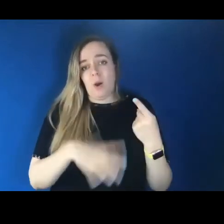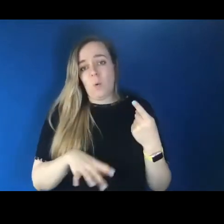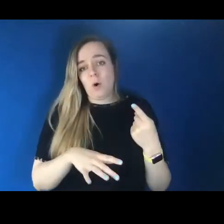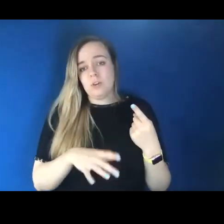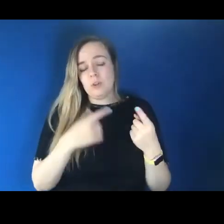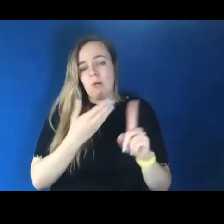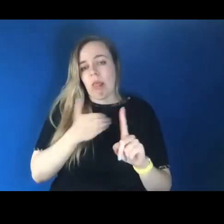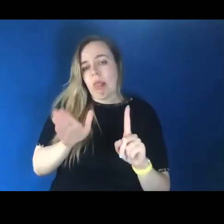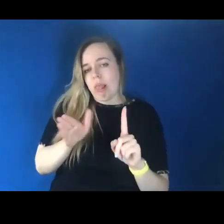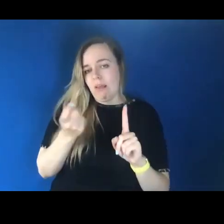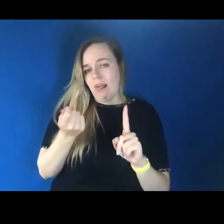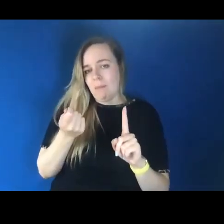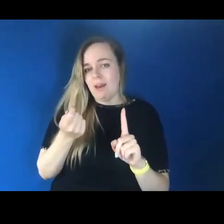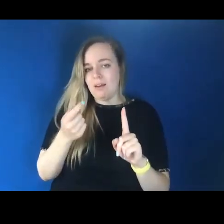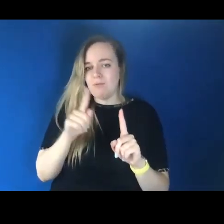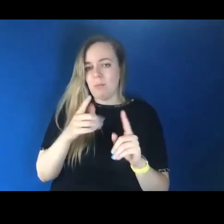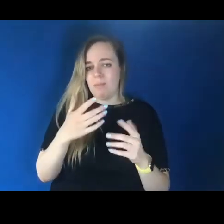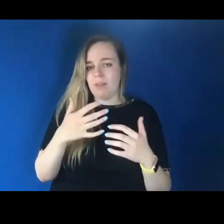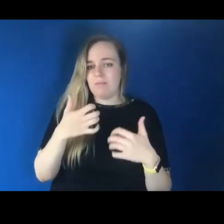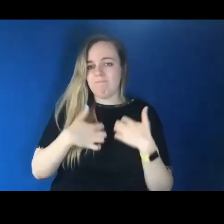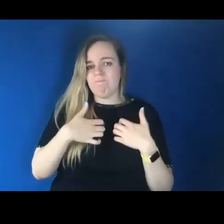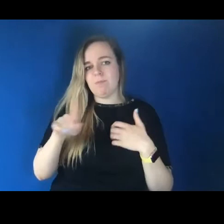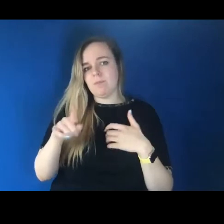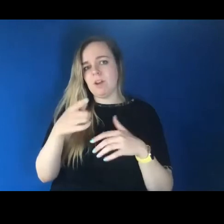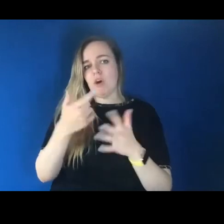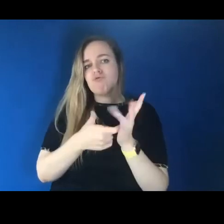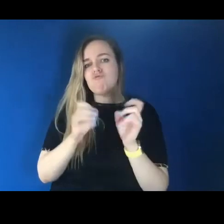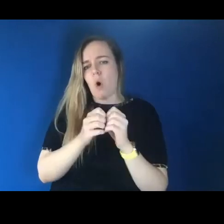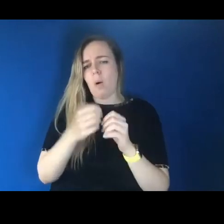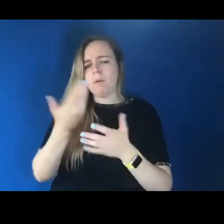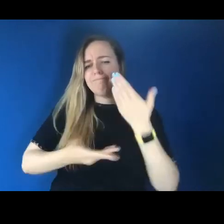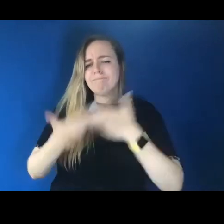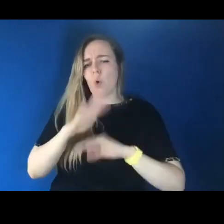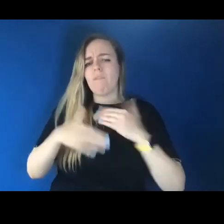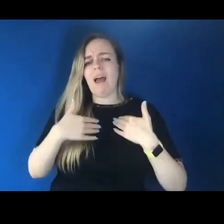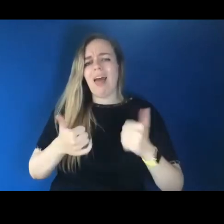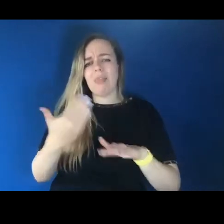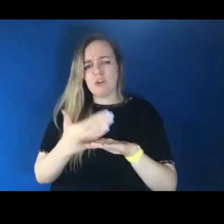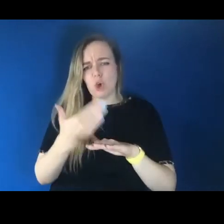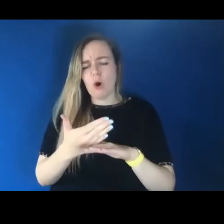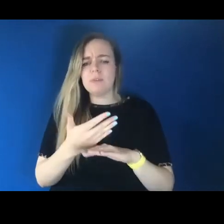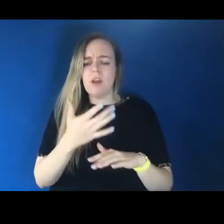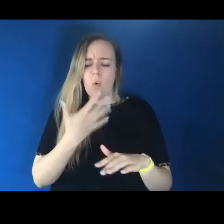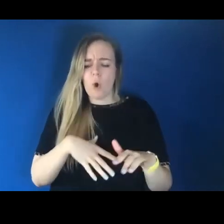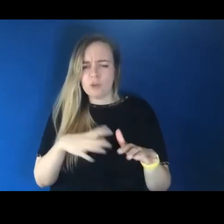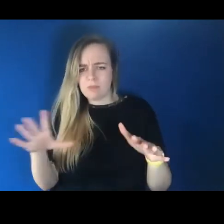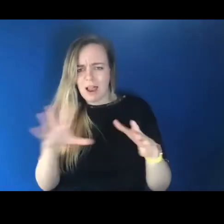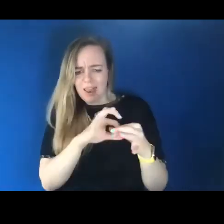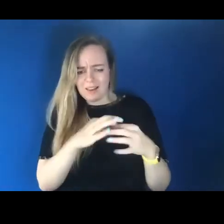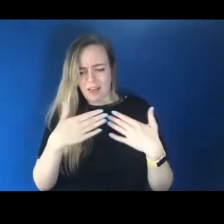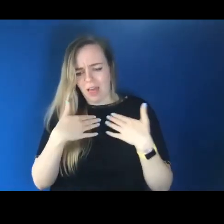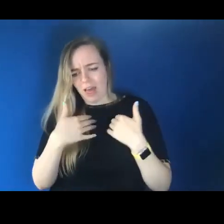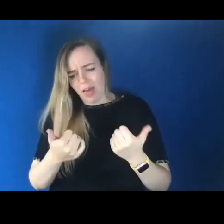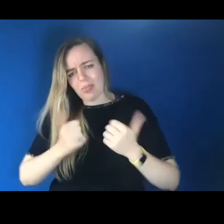segue a bit from that inspirational talk that Rob just gave about health jobs, and just touch a bit on the links between nature and our own health